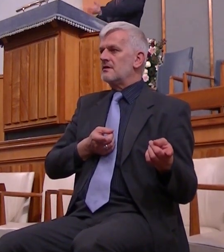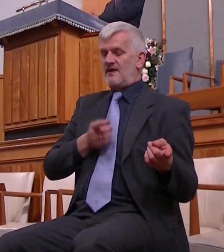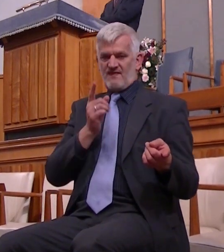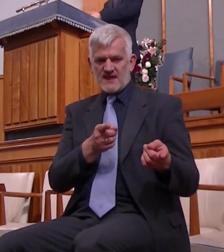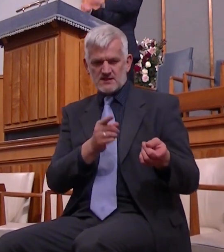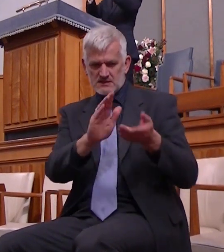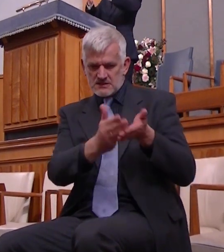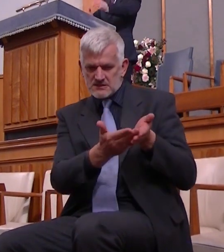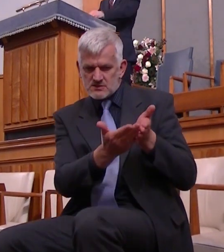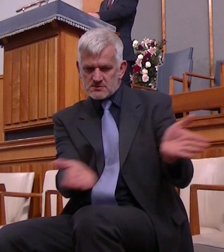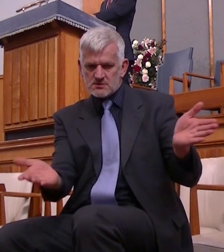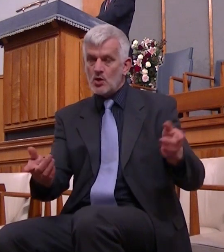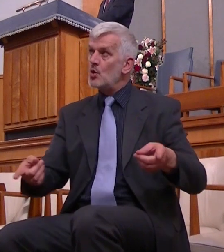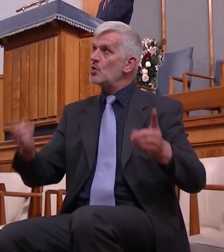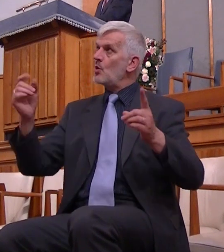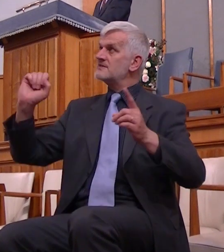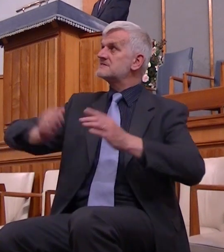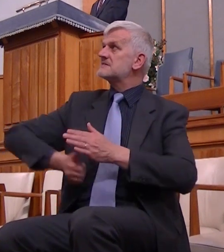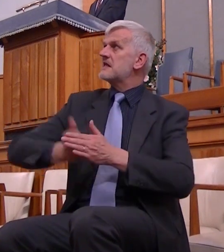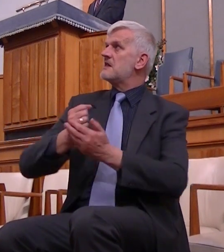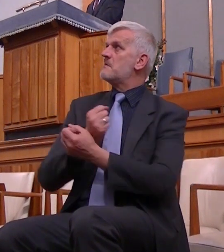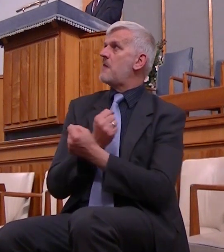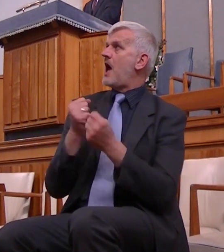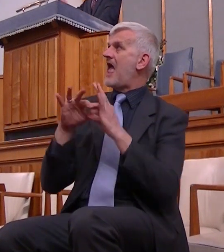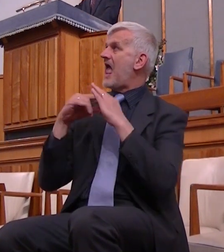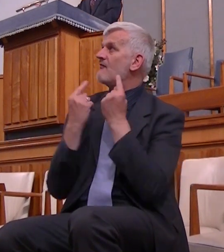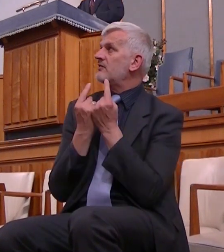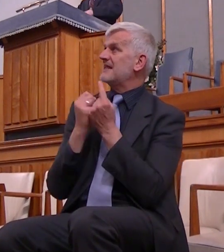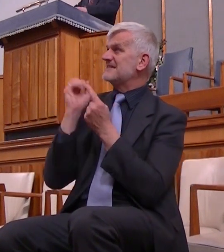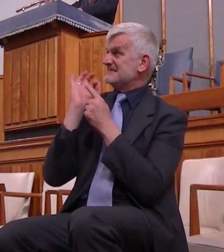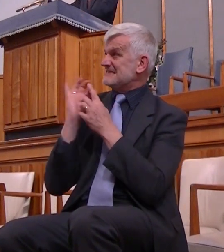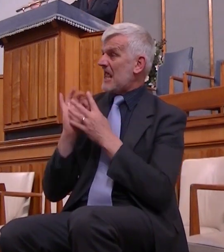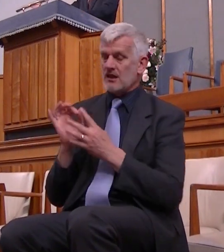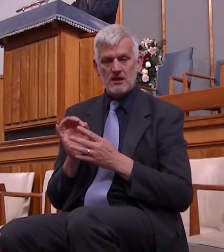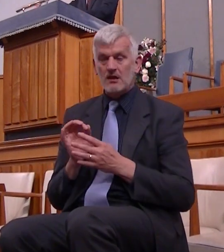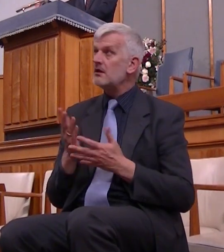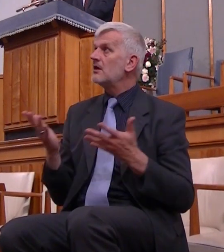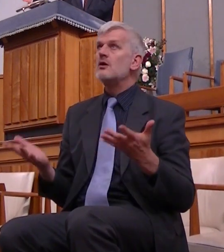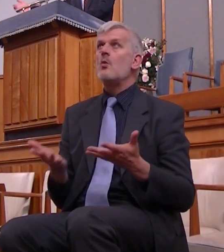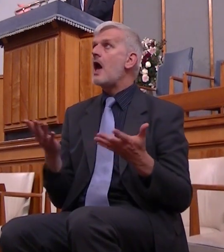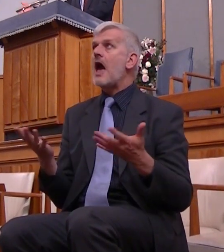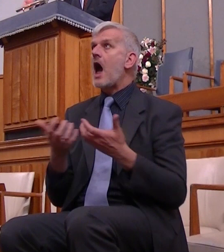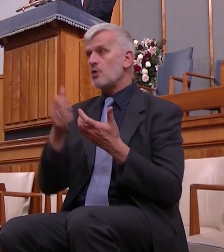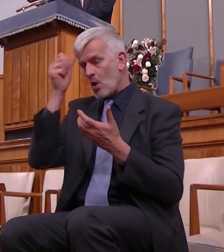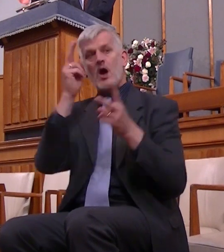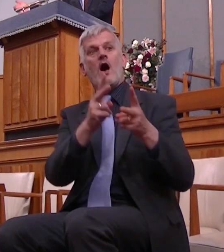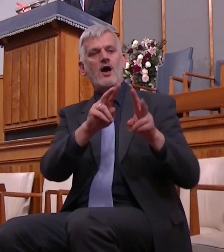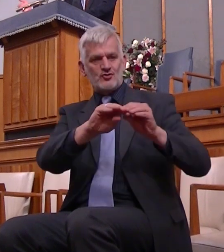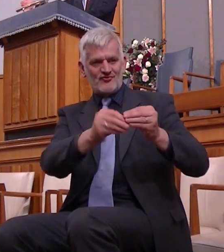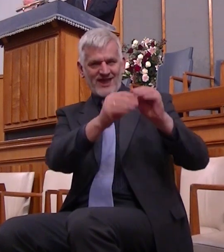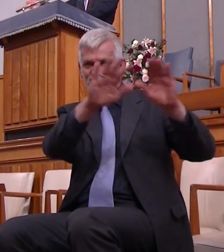the intricacy, which, as I mentioned earlier in this message, we are trying to unfold and research